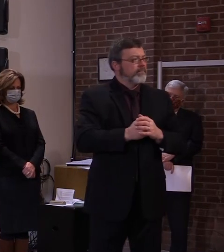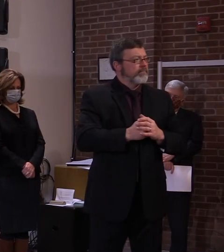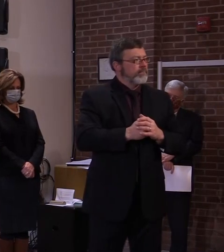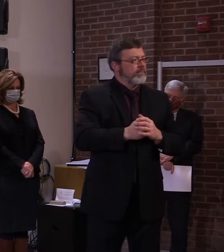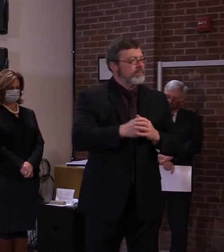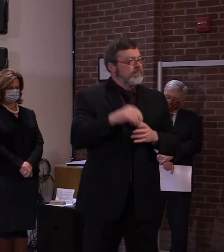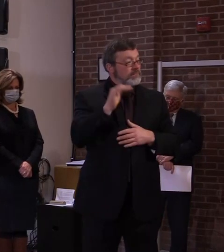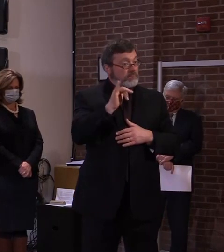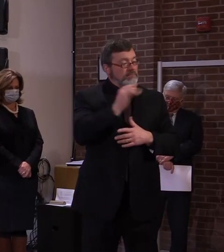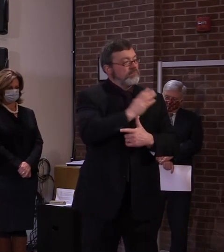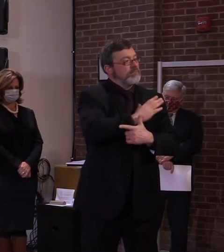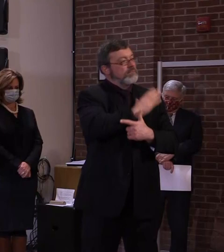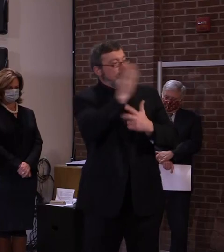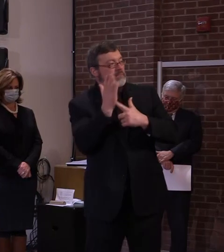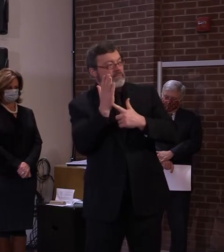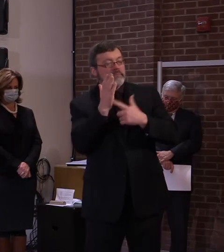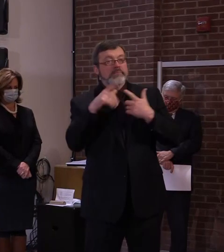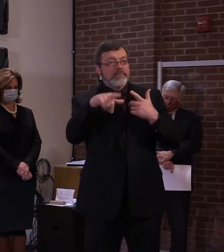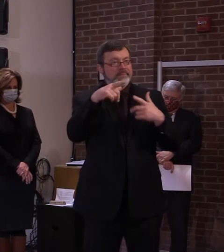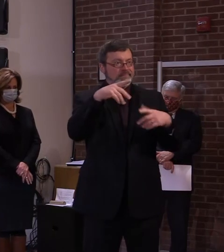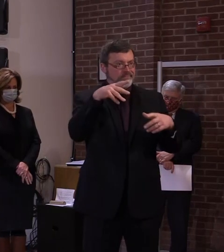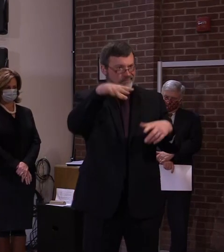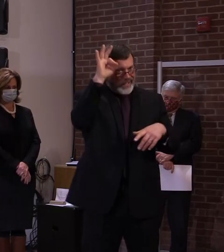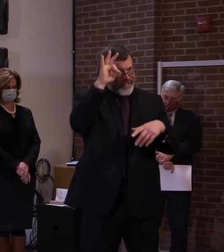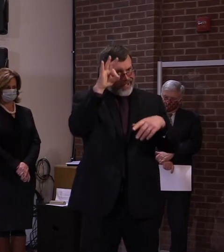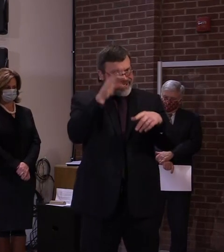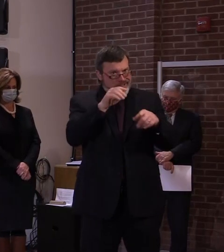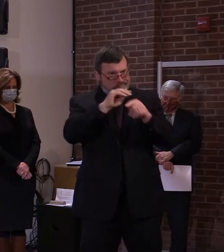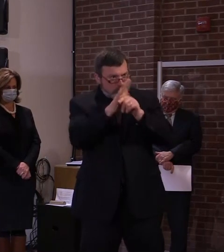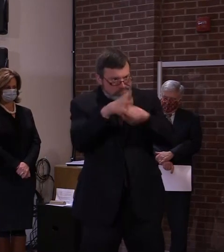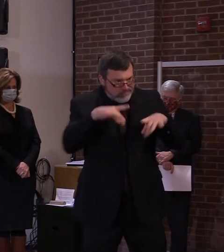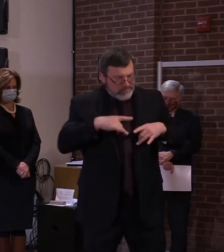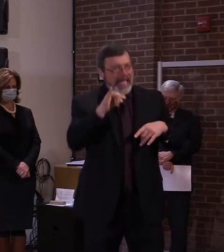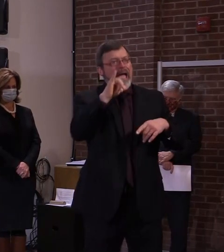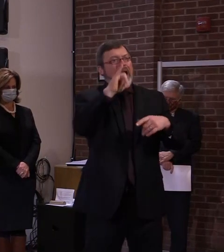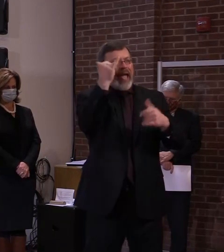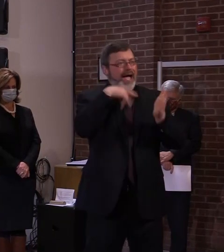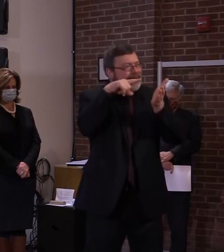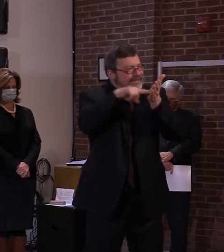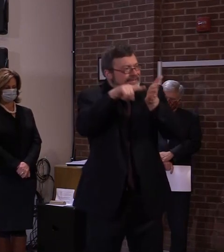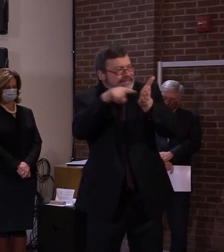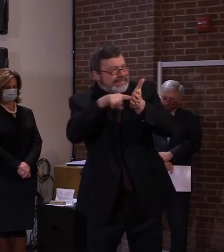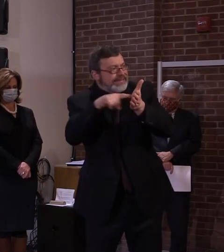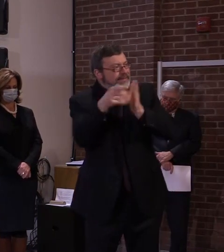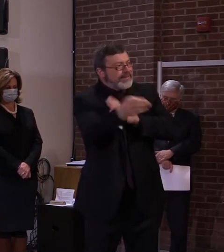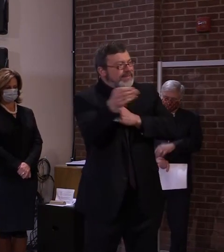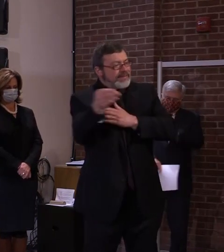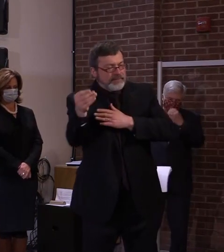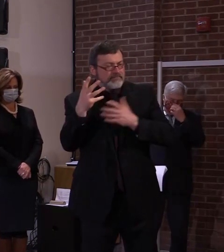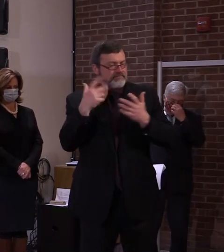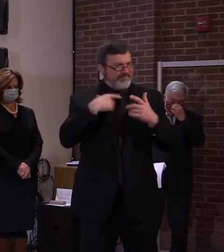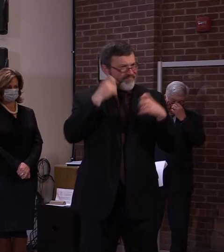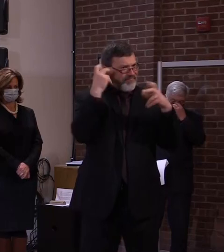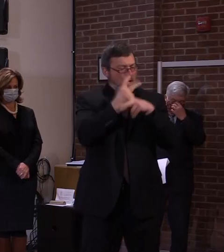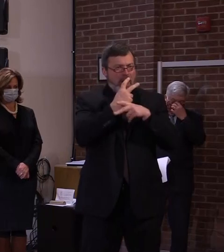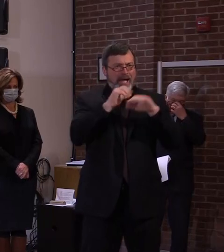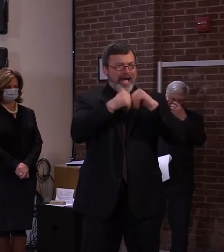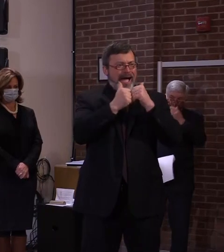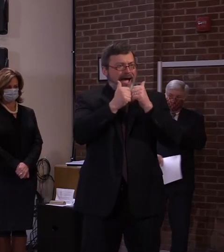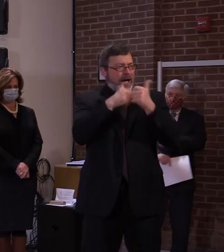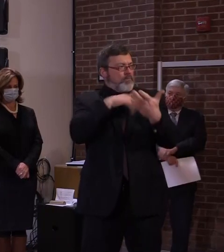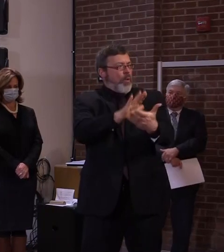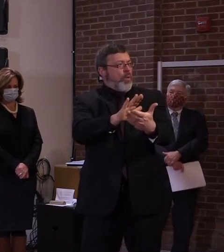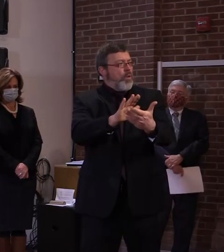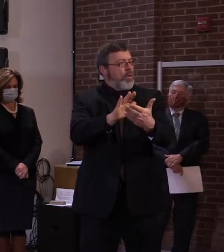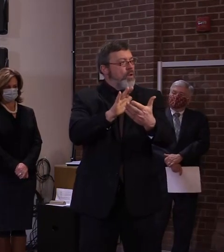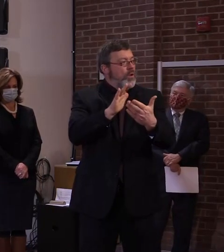processes to see how they can be adapted to meet the challenges of Omicron, which appears not only to be more contagious, but also spreads